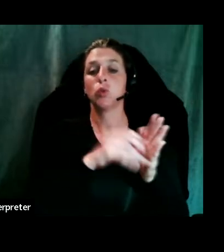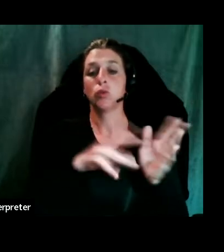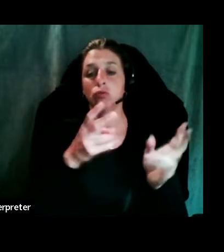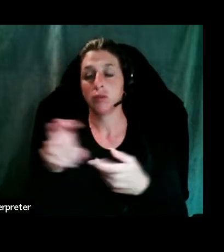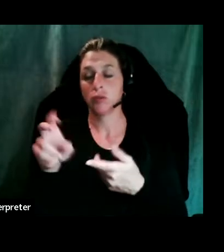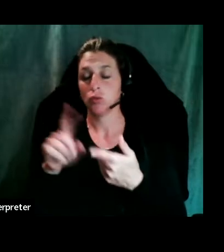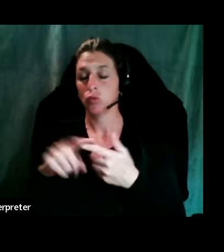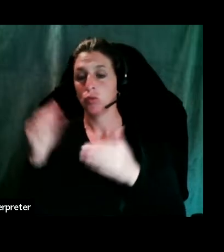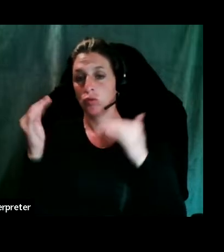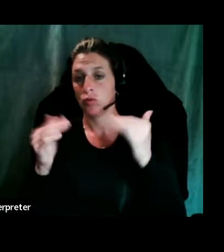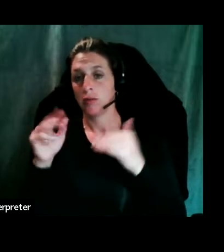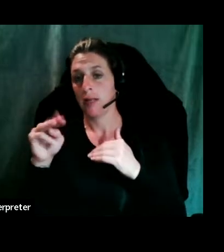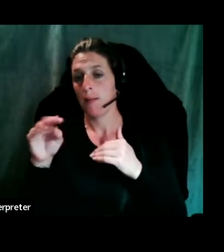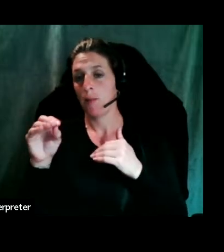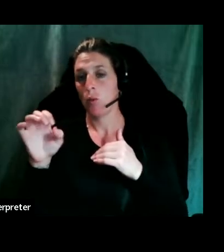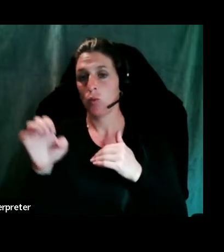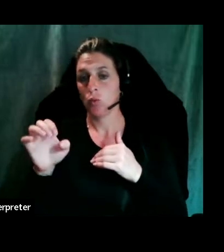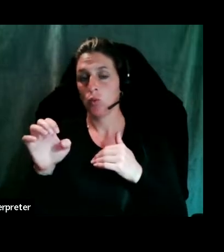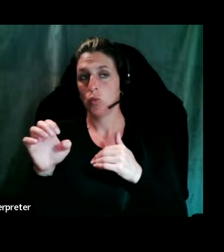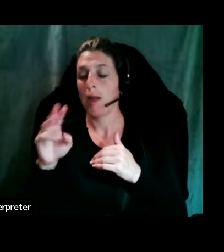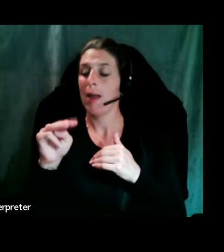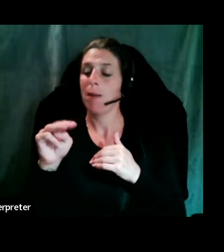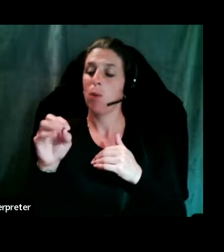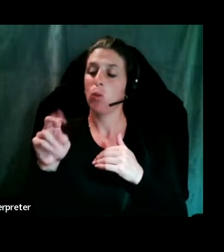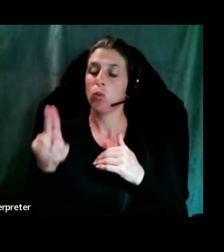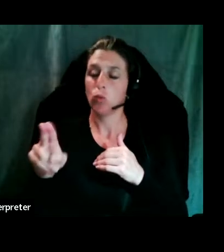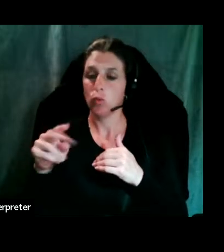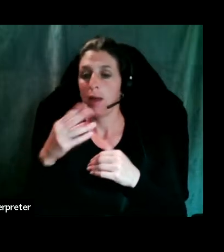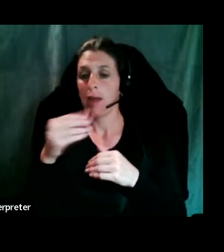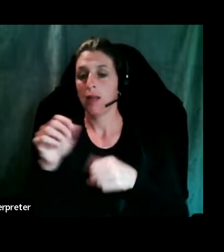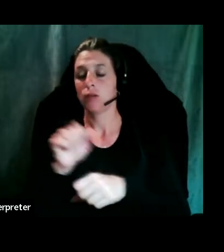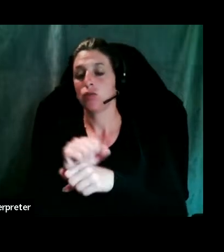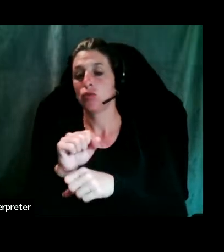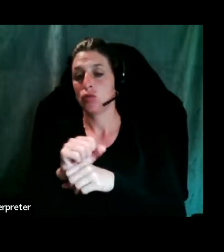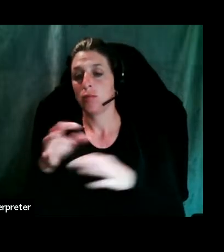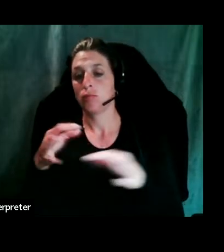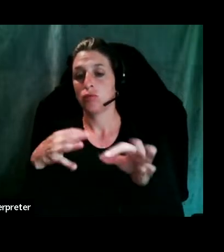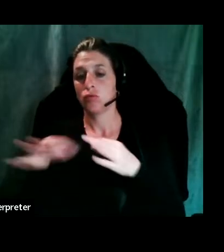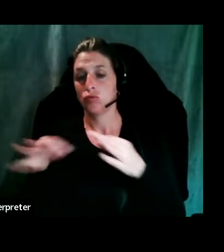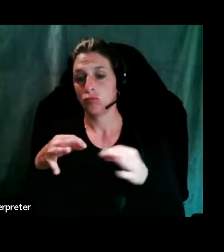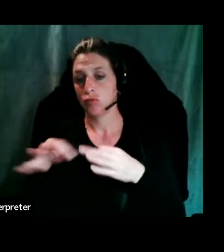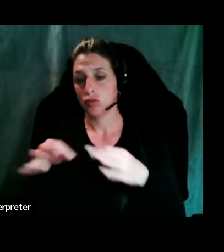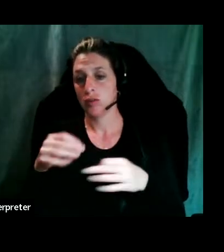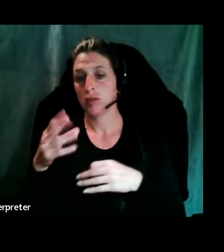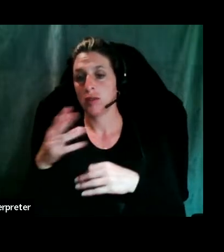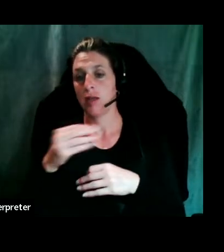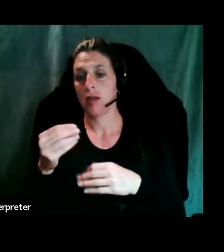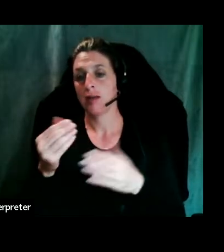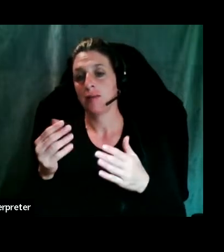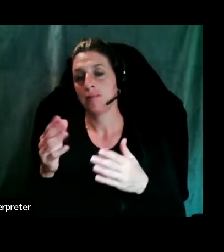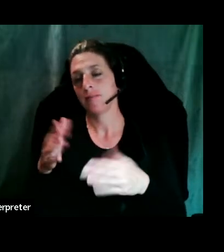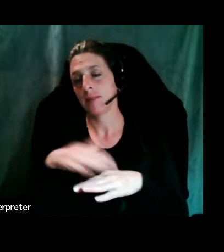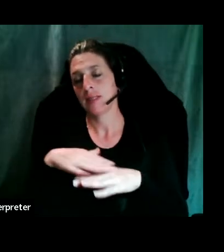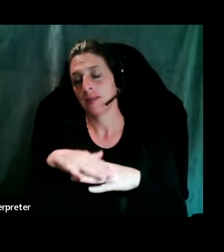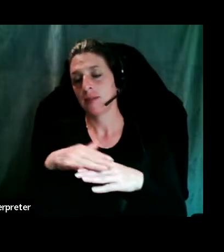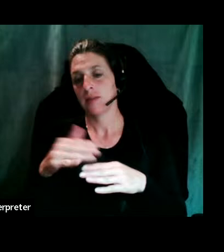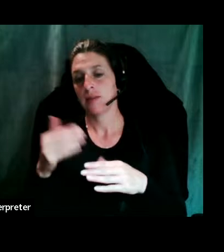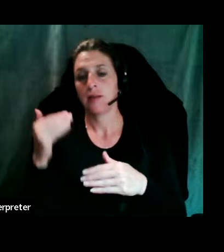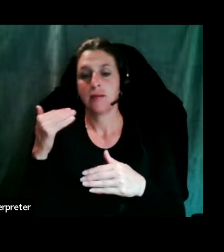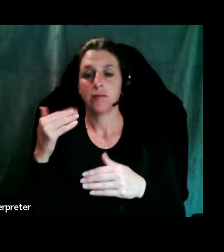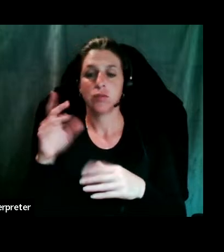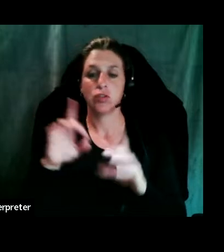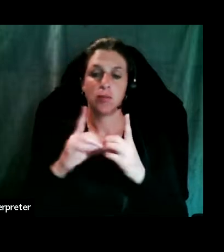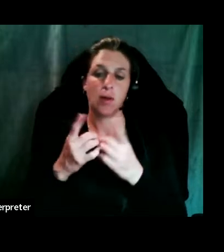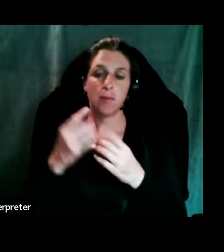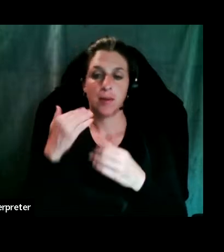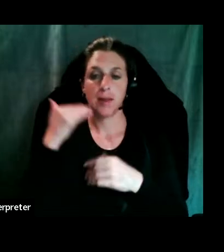this is an MOU and a job description for a new, basically head position for Bay University, department head position.